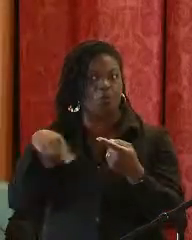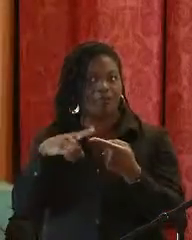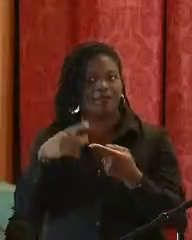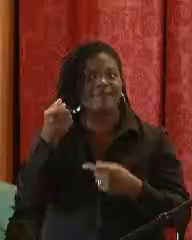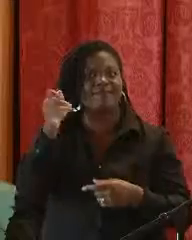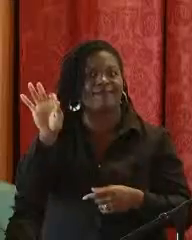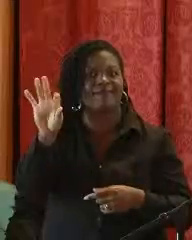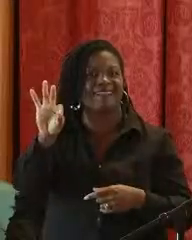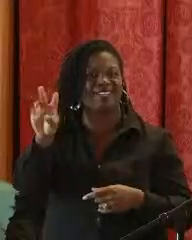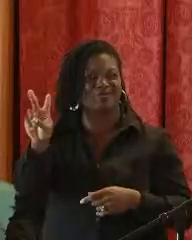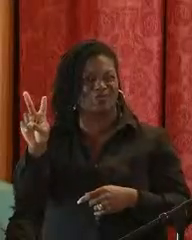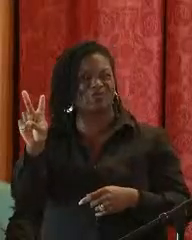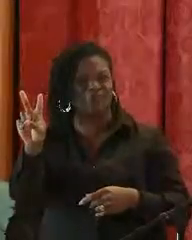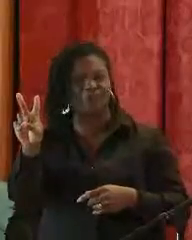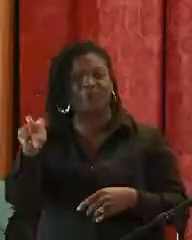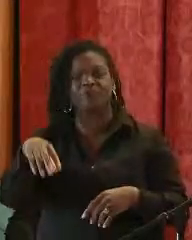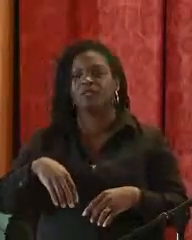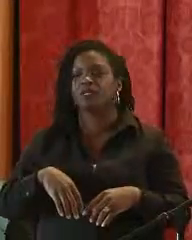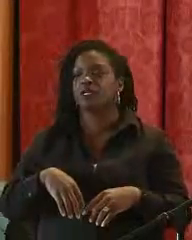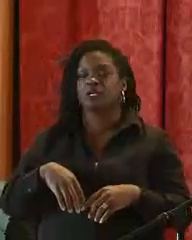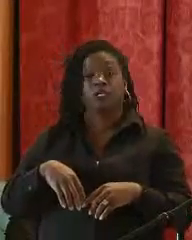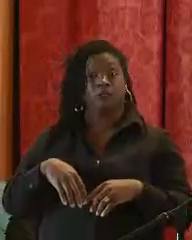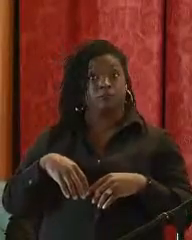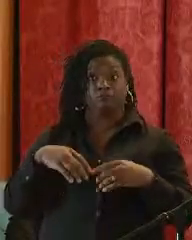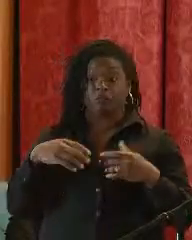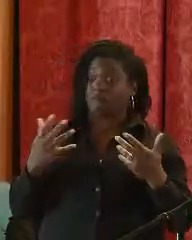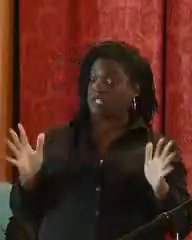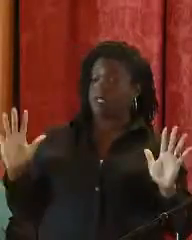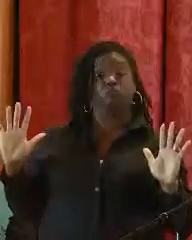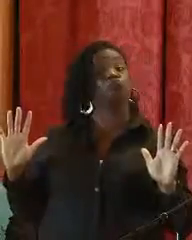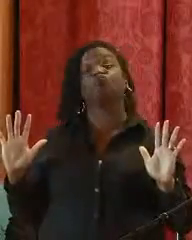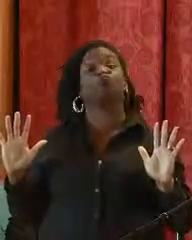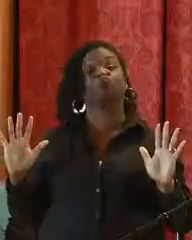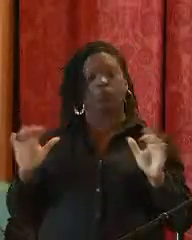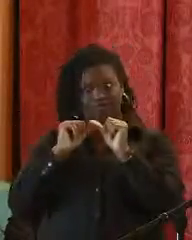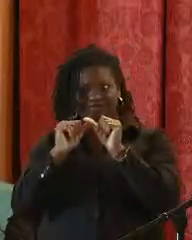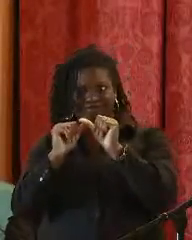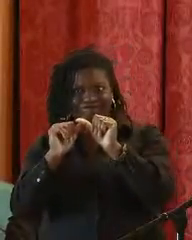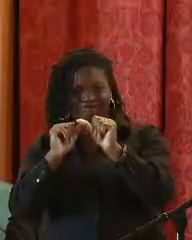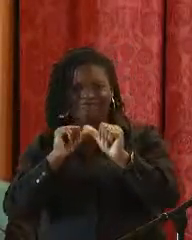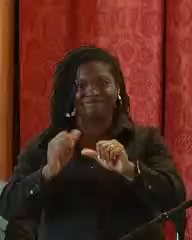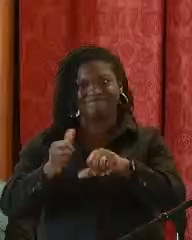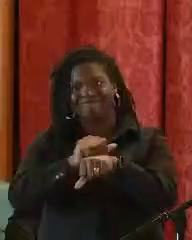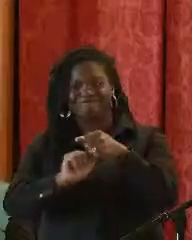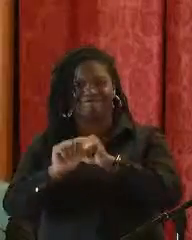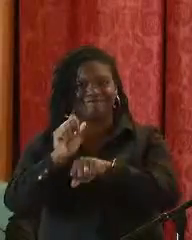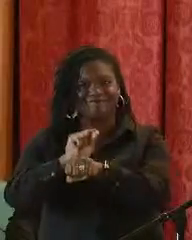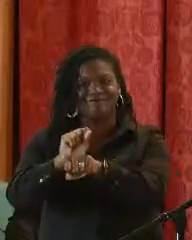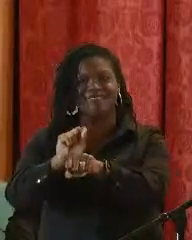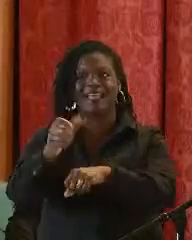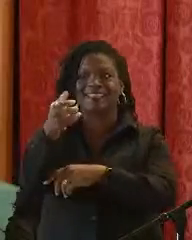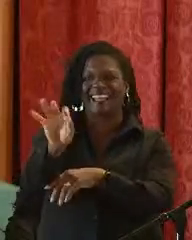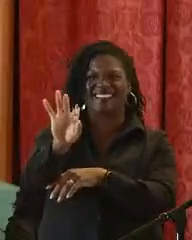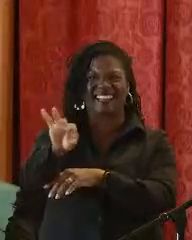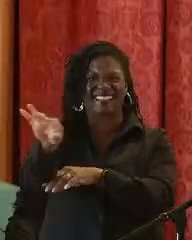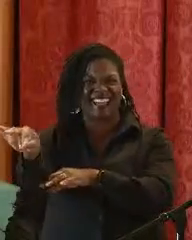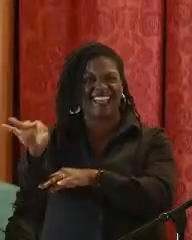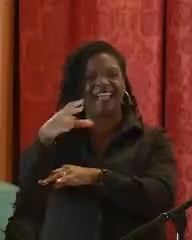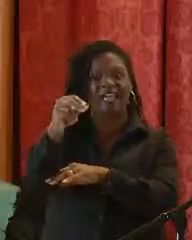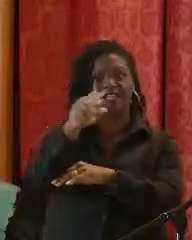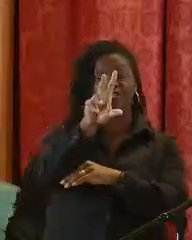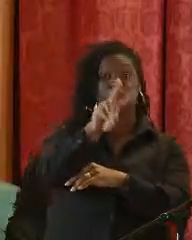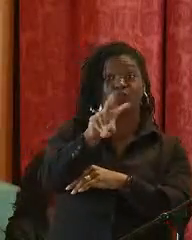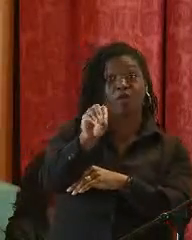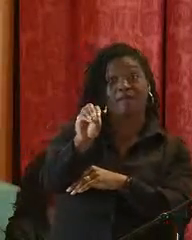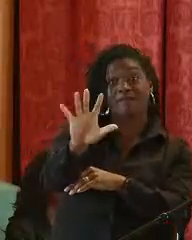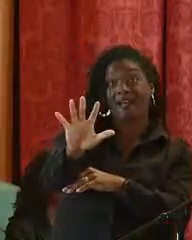1992. He didn't stop there, though. He went on to do the same thing in 1999 and 2005